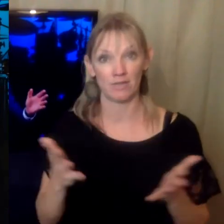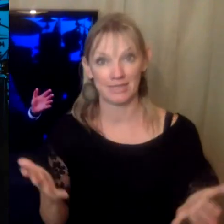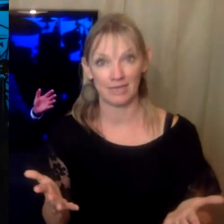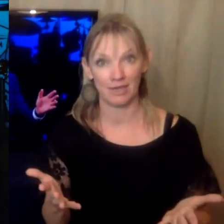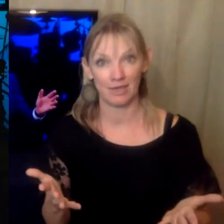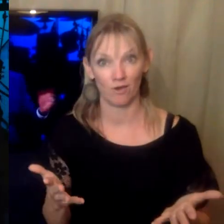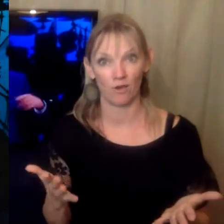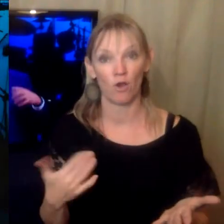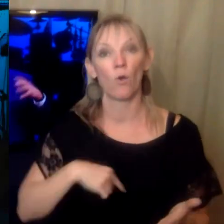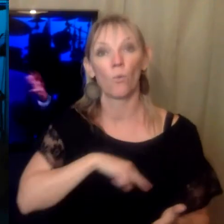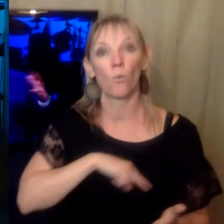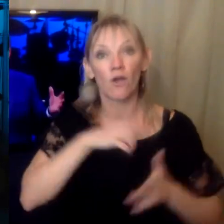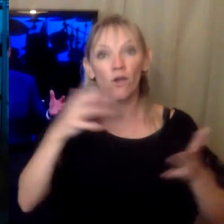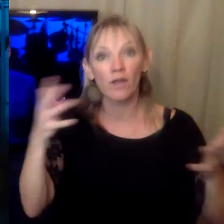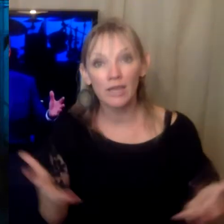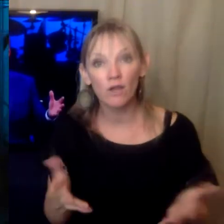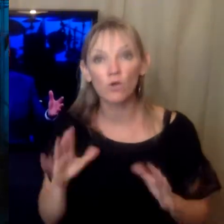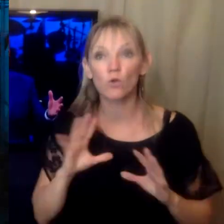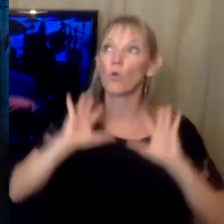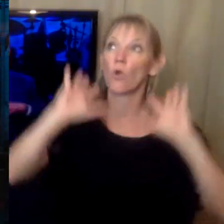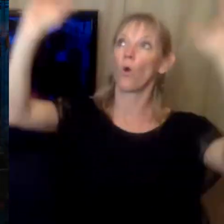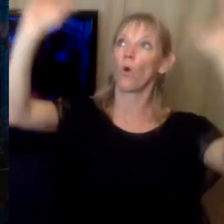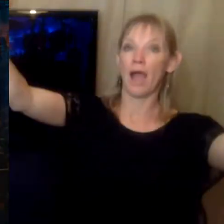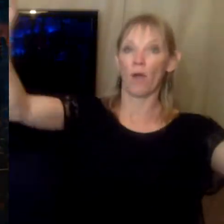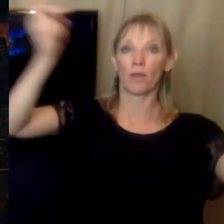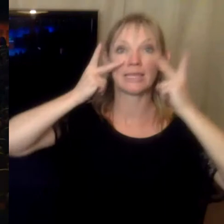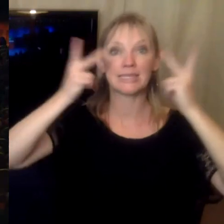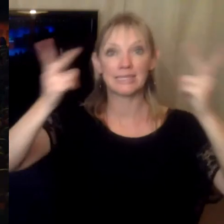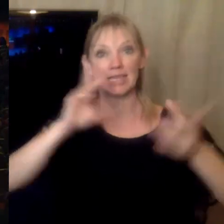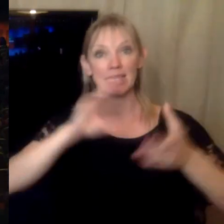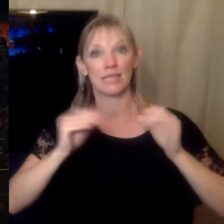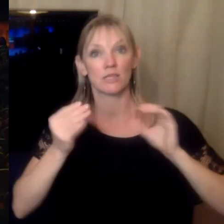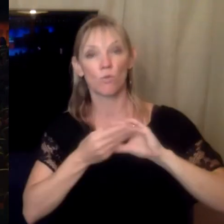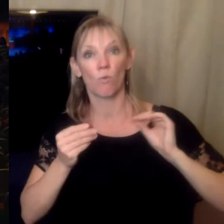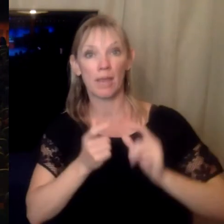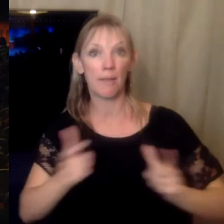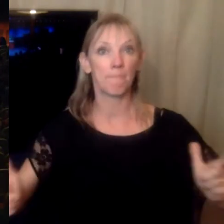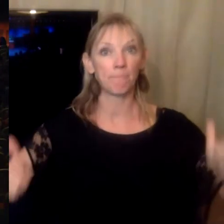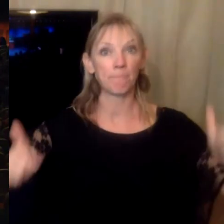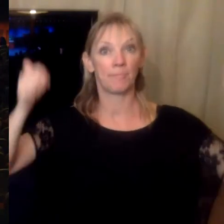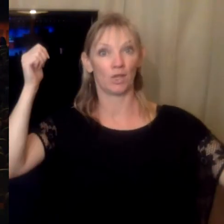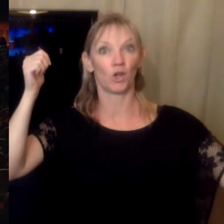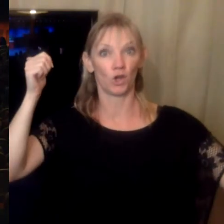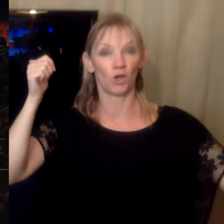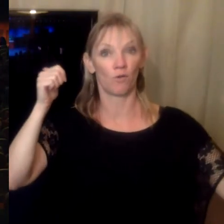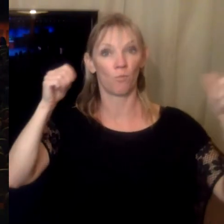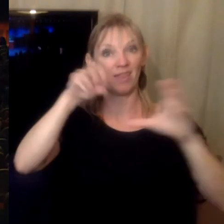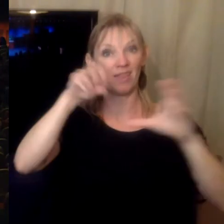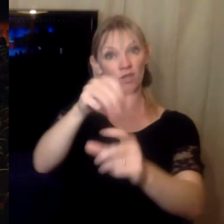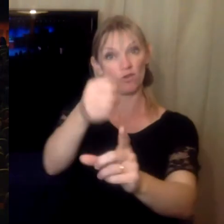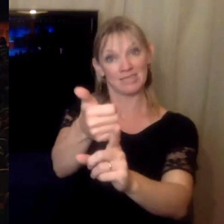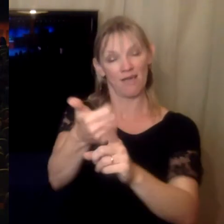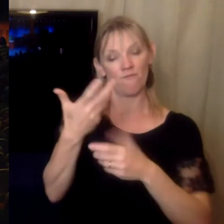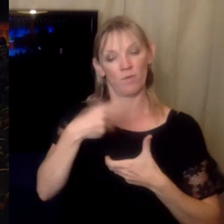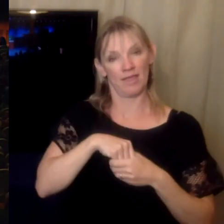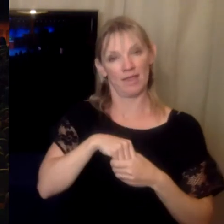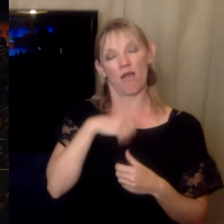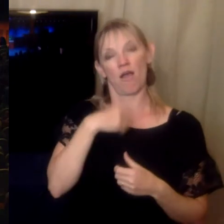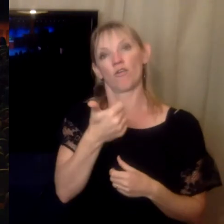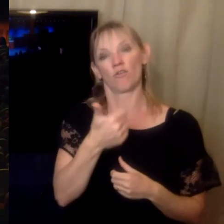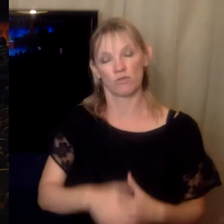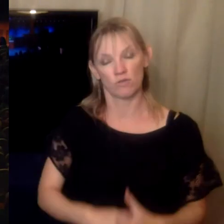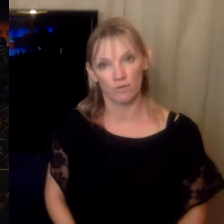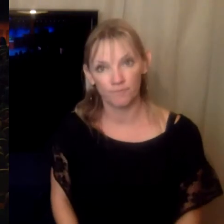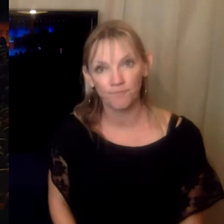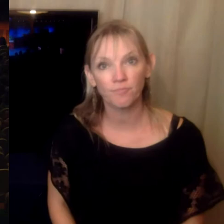out and see a bigger story in yourself and in another. May we join hands and walk